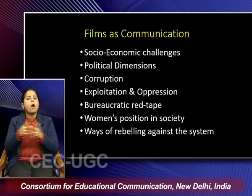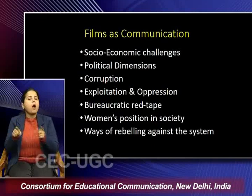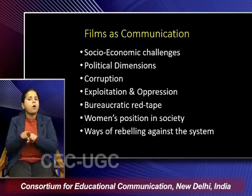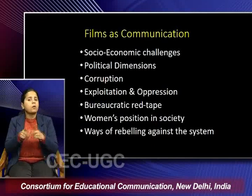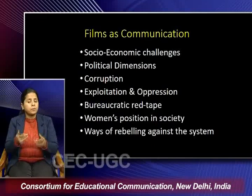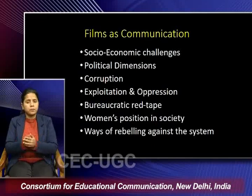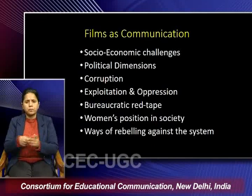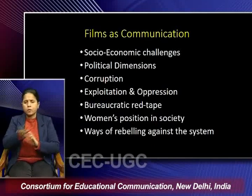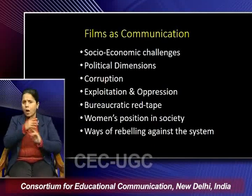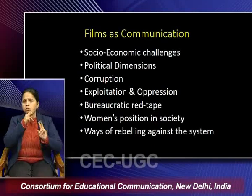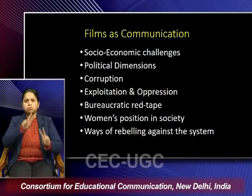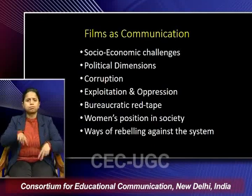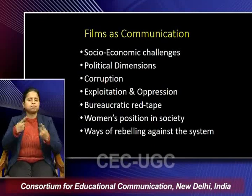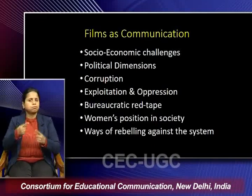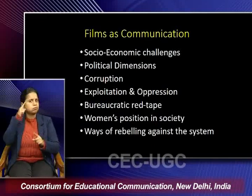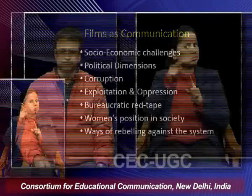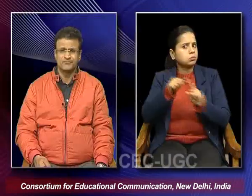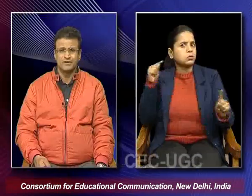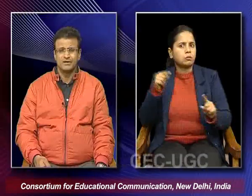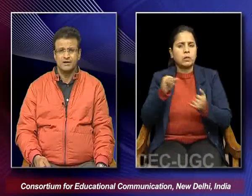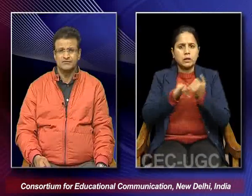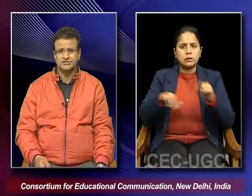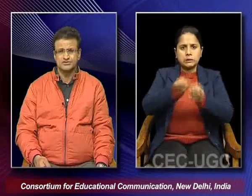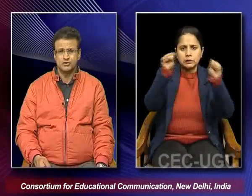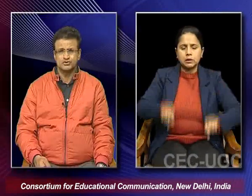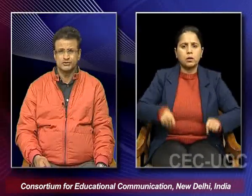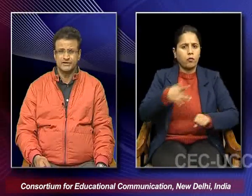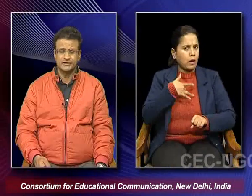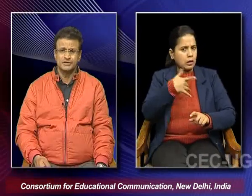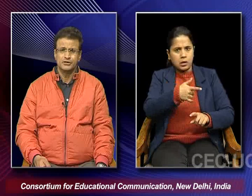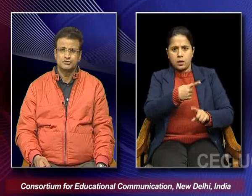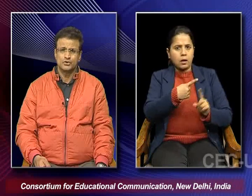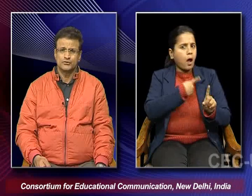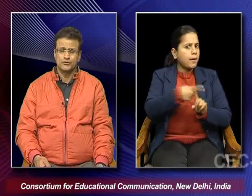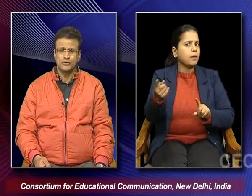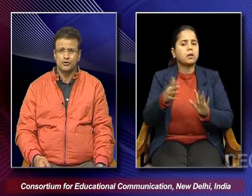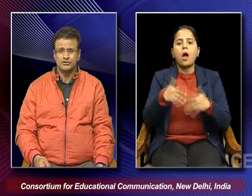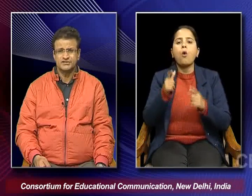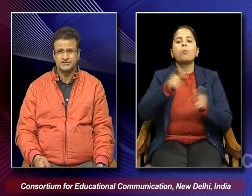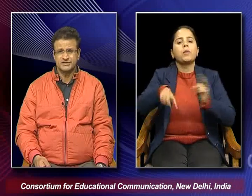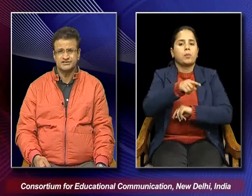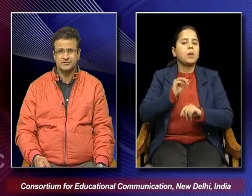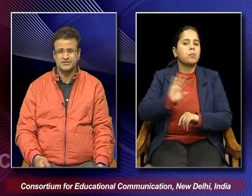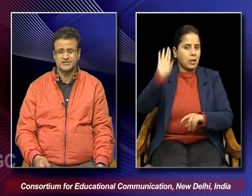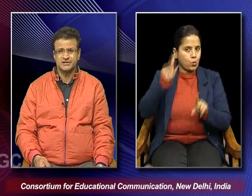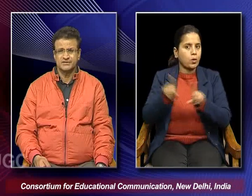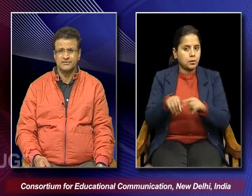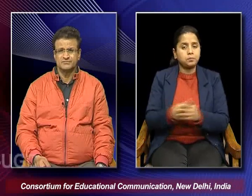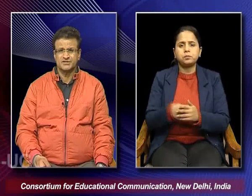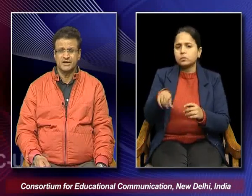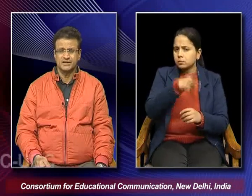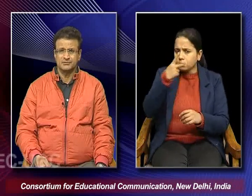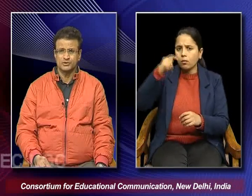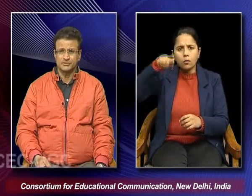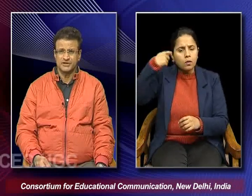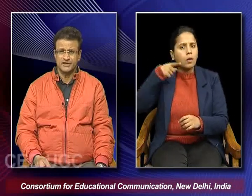of rebellion against the system which is also there. So all these things, basically films